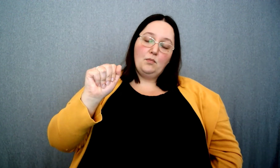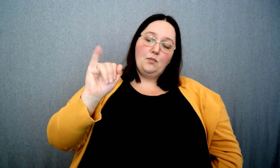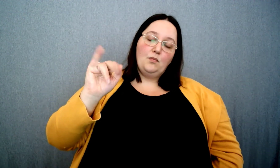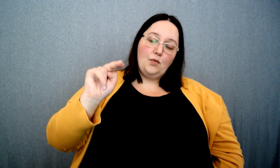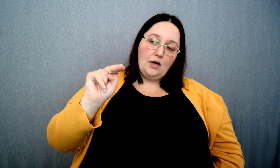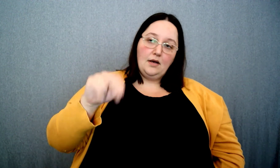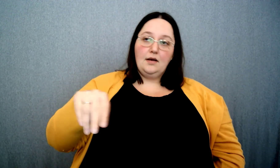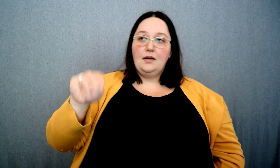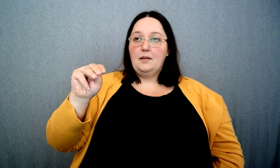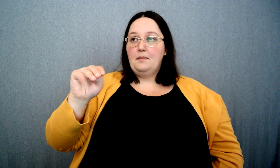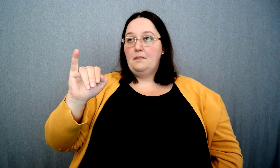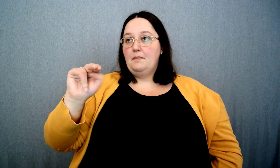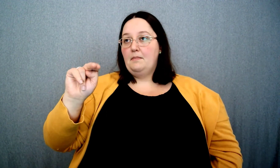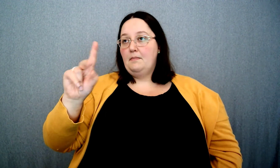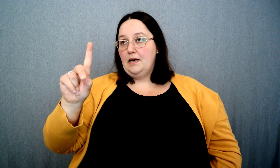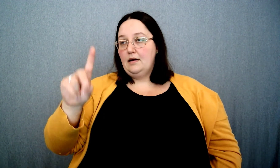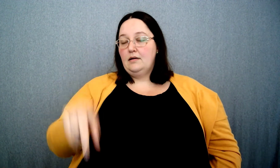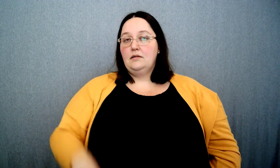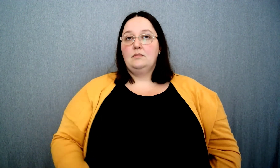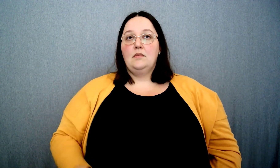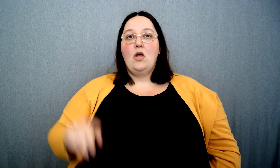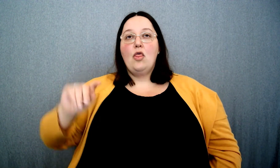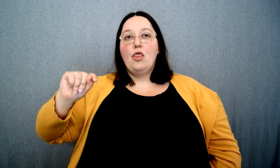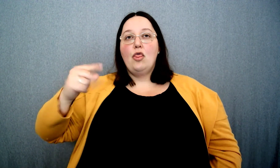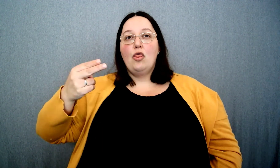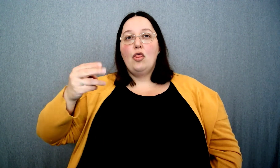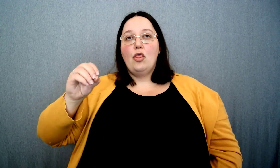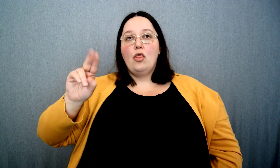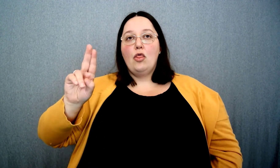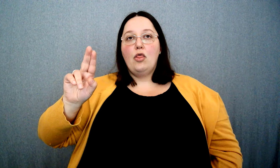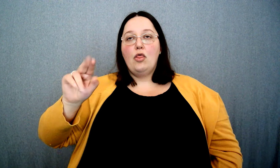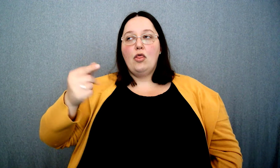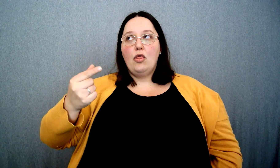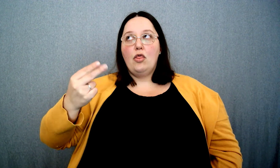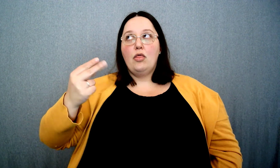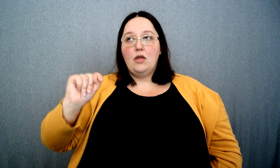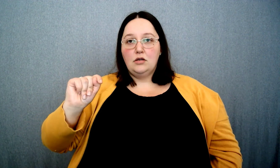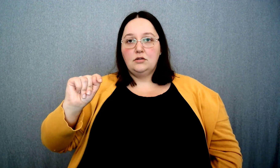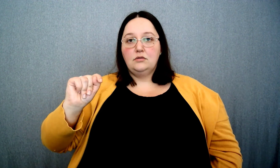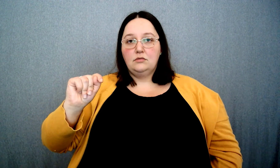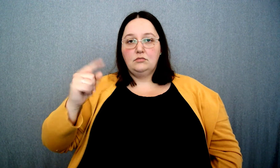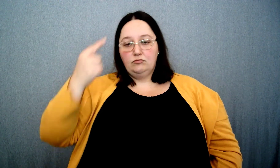Brain, mind, or thought is 2 times, whereas think is once.